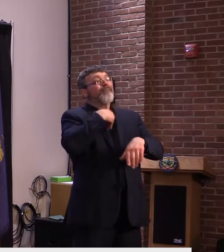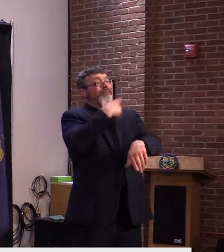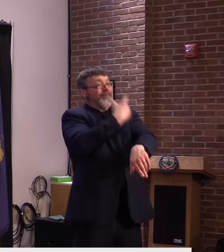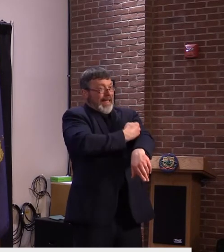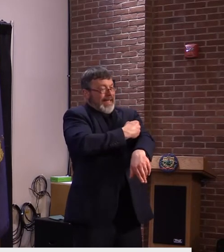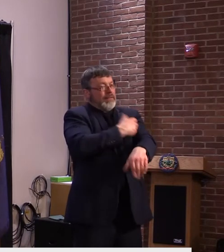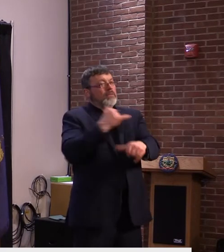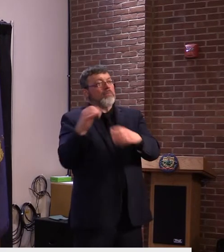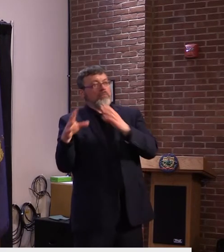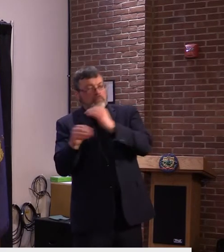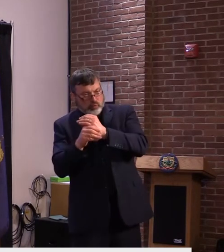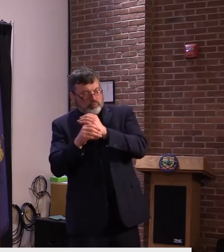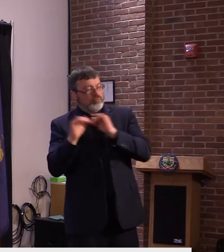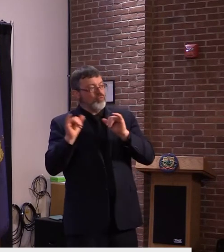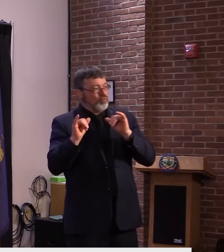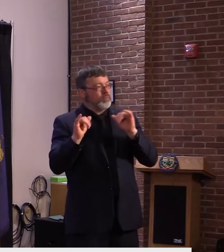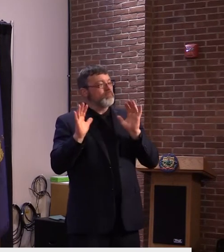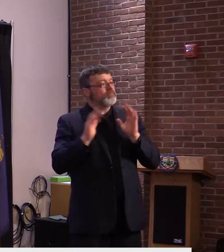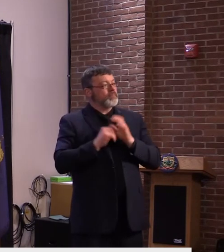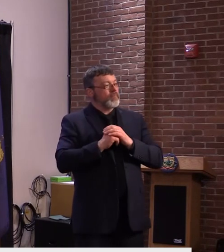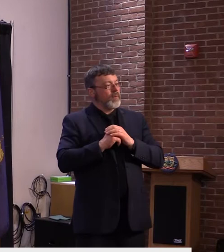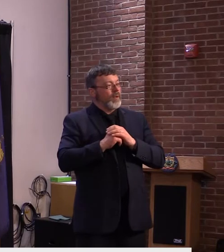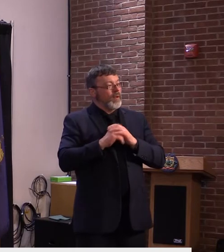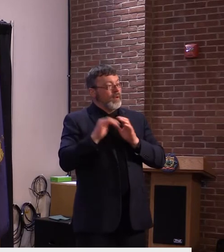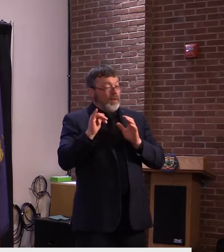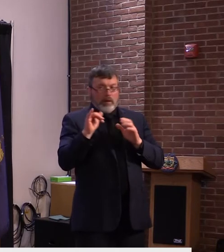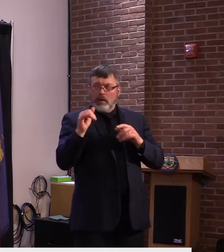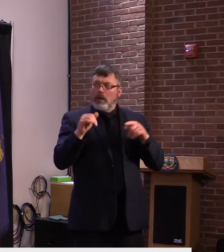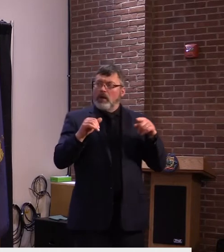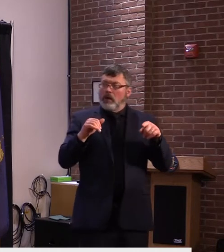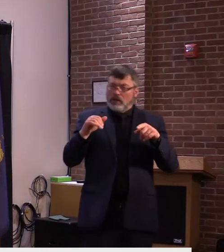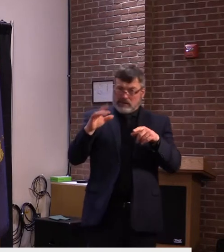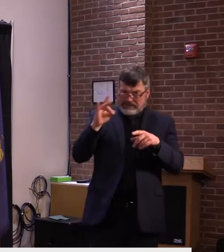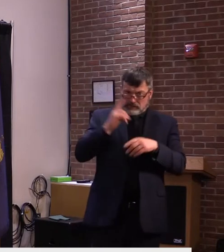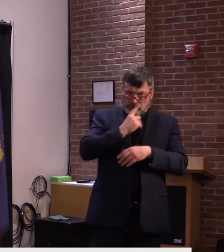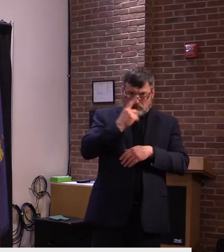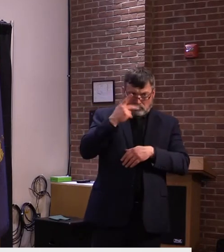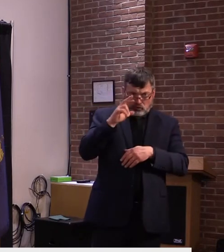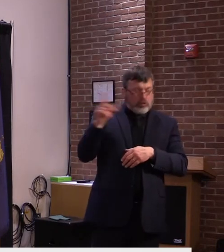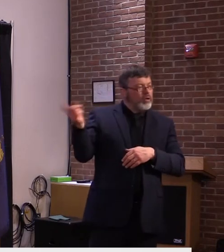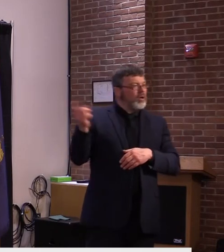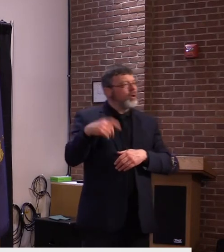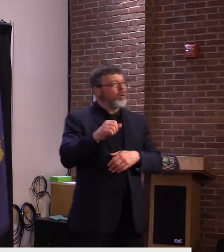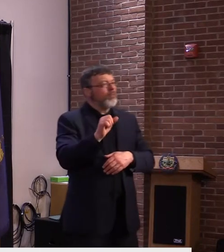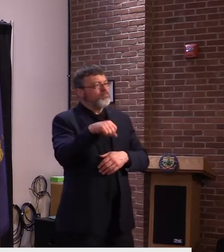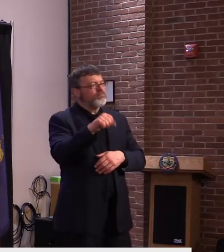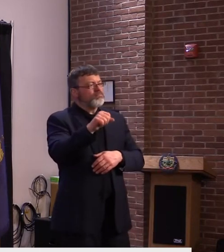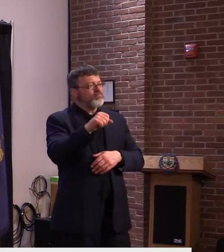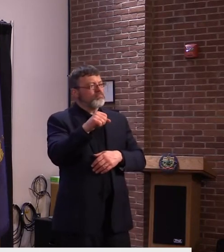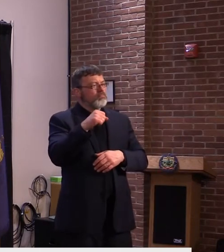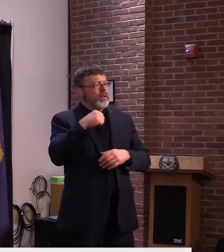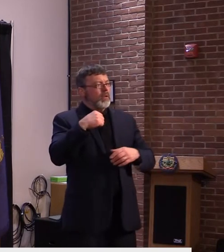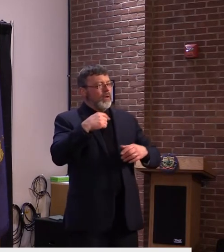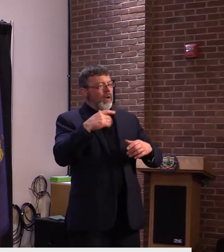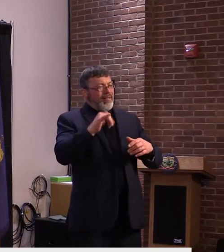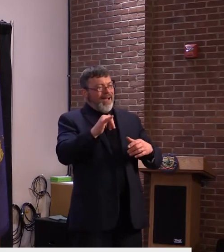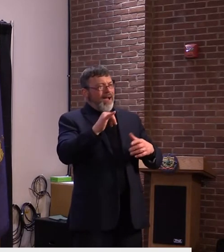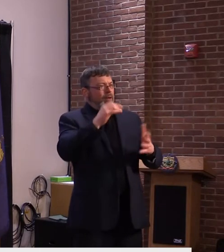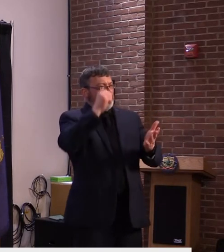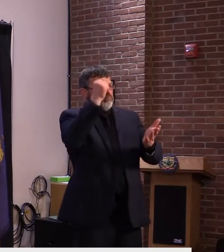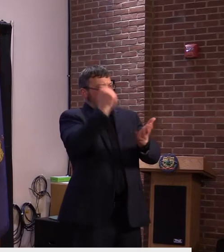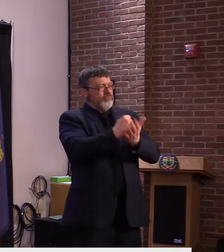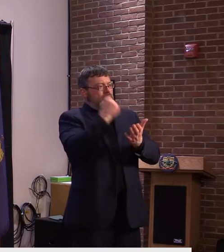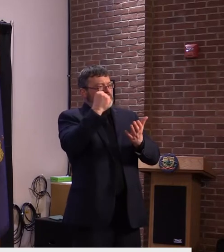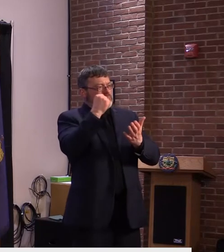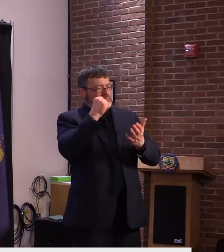were PCR? That was PCR testing done in a medical setting? Yeah, I think they would have been confirmed. I mean, they would have been confirmed cases. I